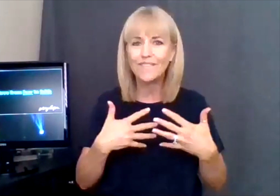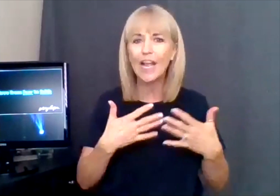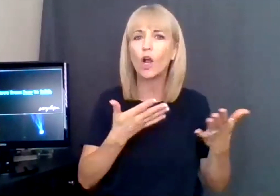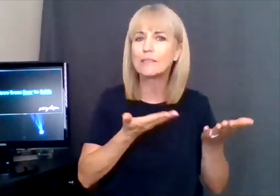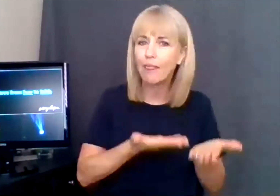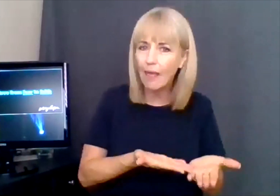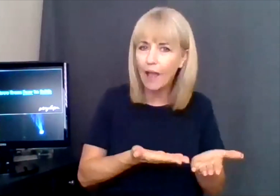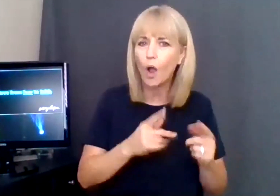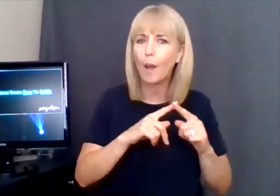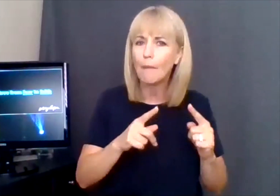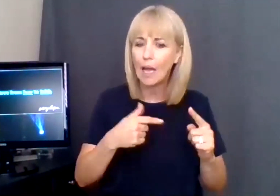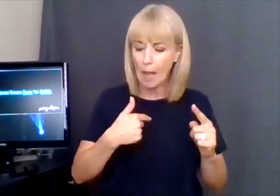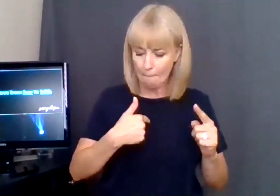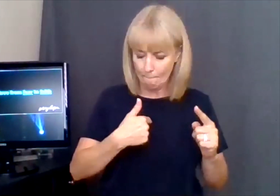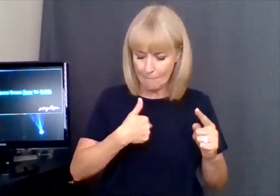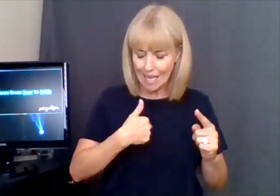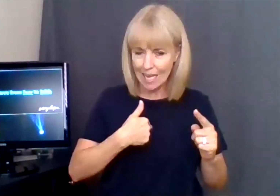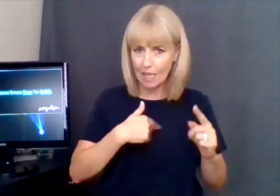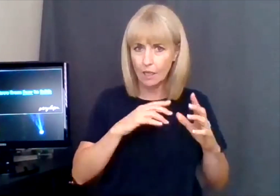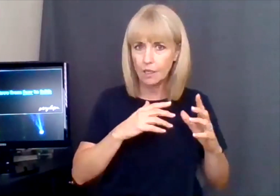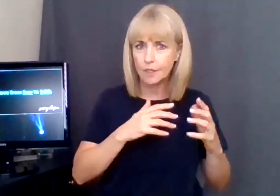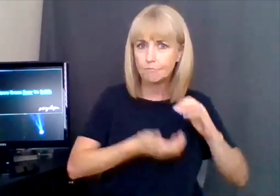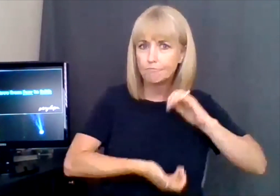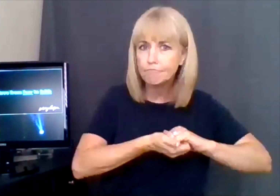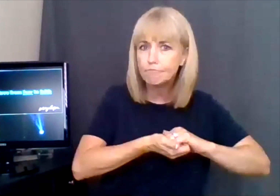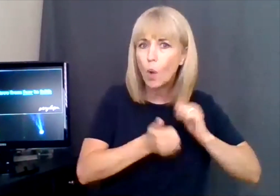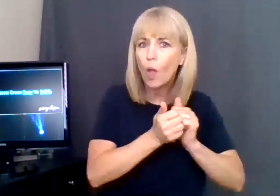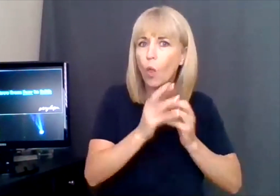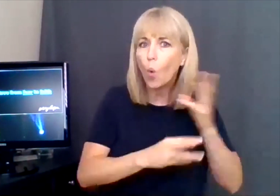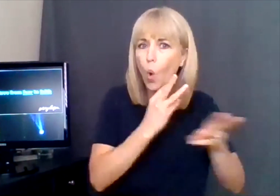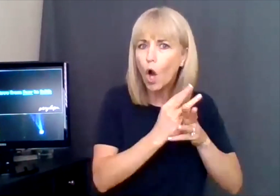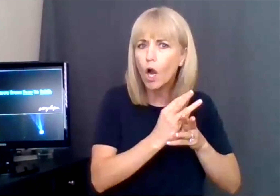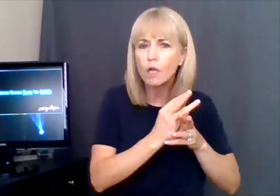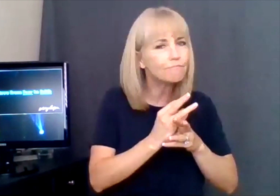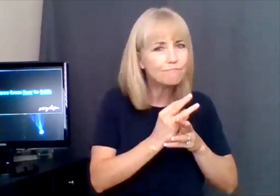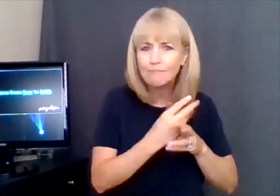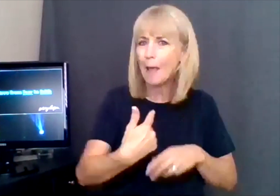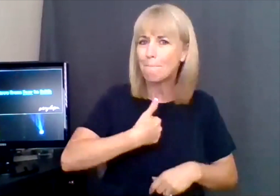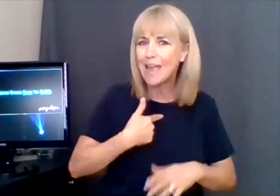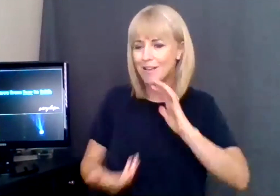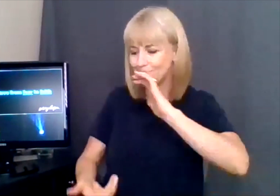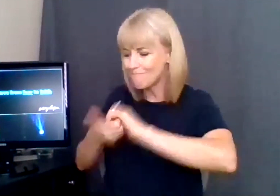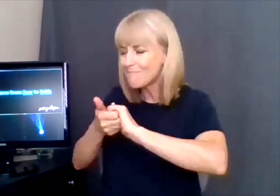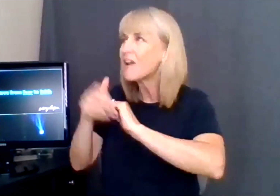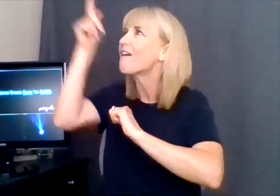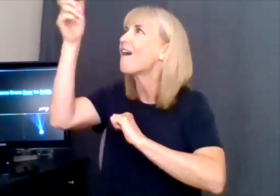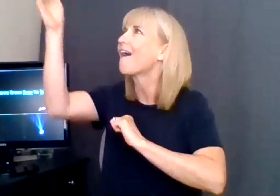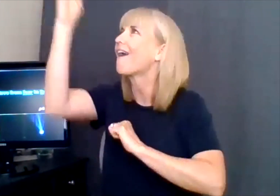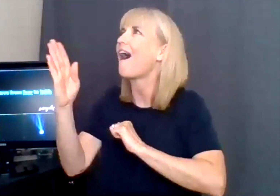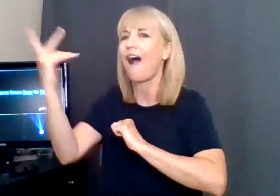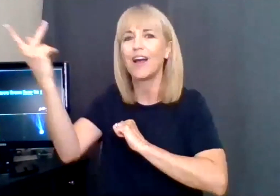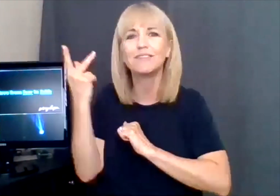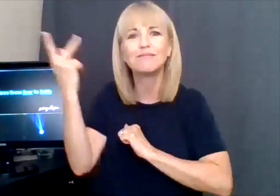and the world, or is it me and God? And I need to be able to move from that and examine where I'm at. And now here we are in June,